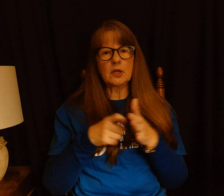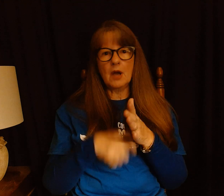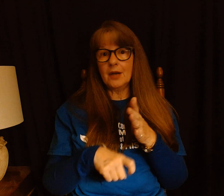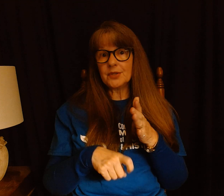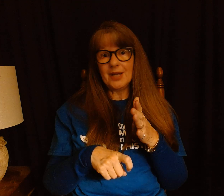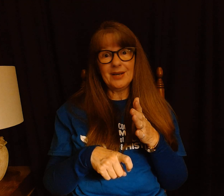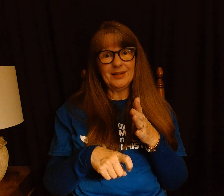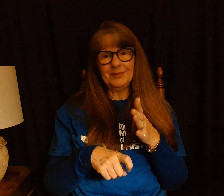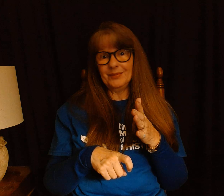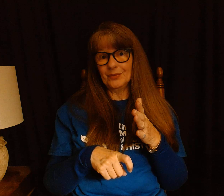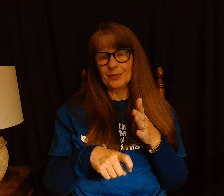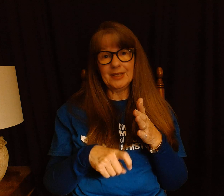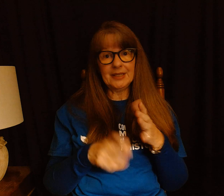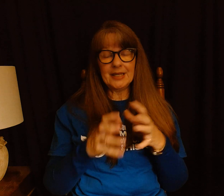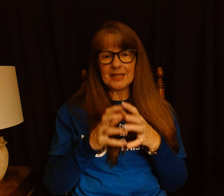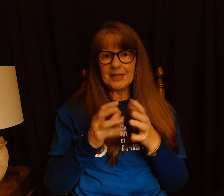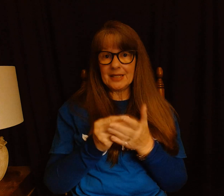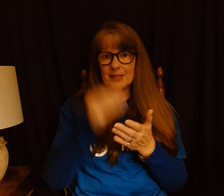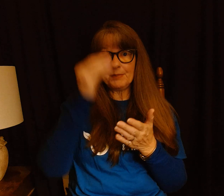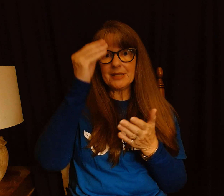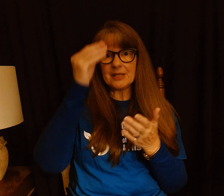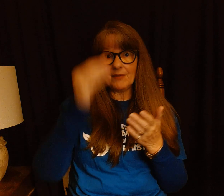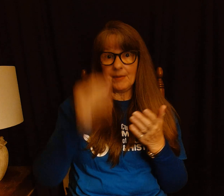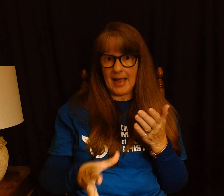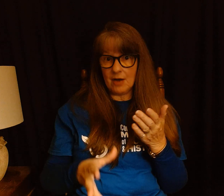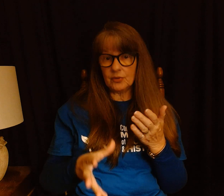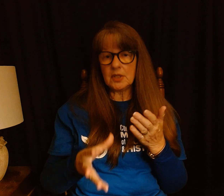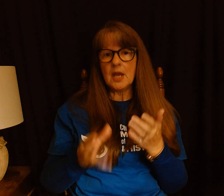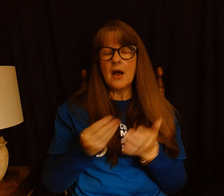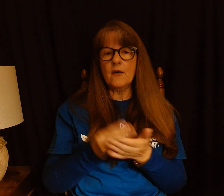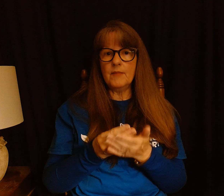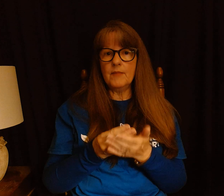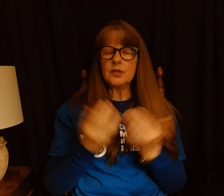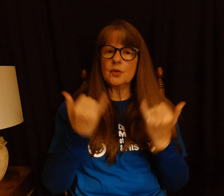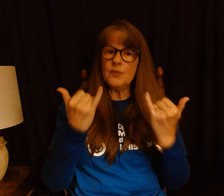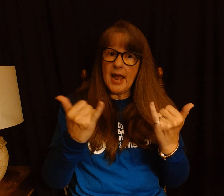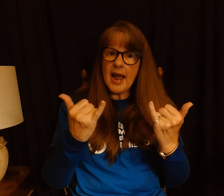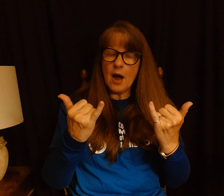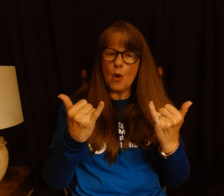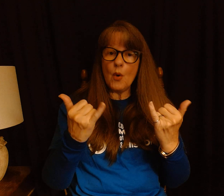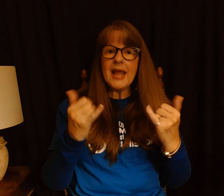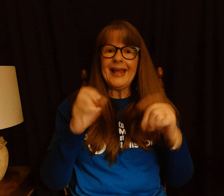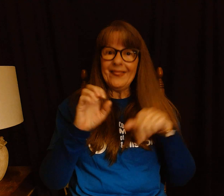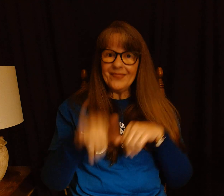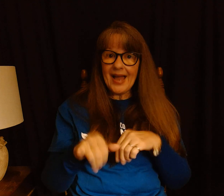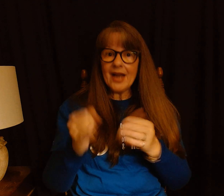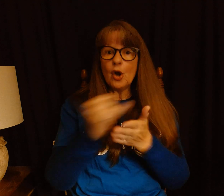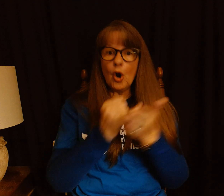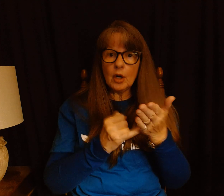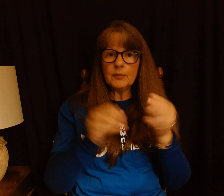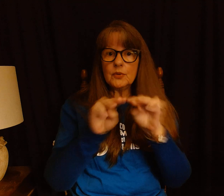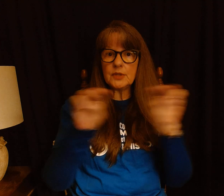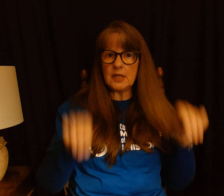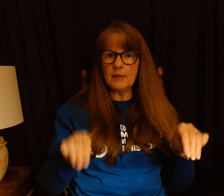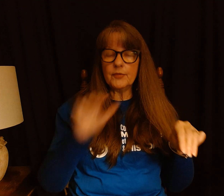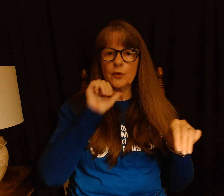cost them really an expensive amount of money. So now in that art museum, they're